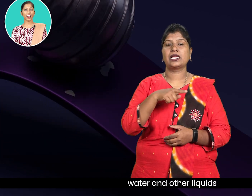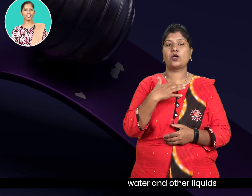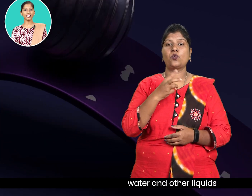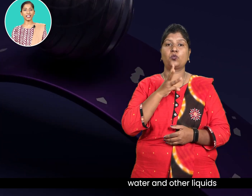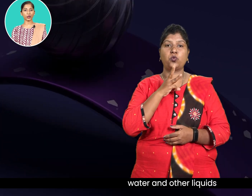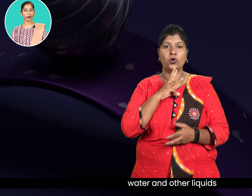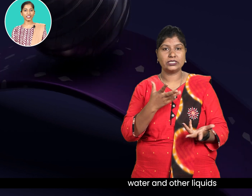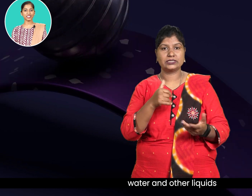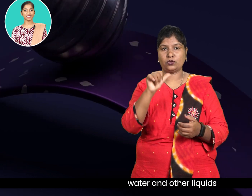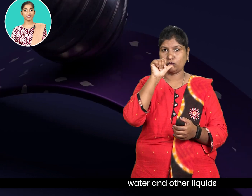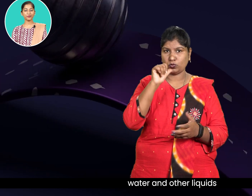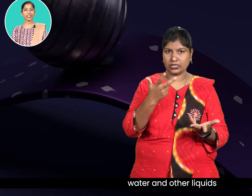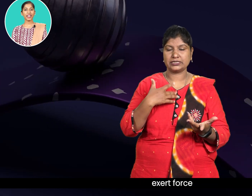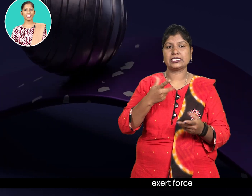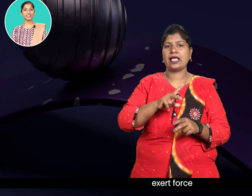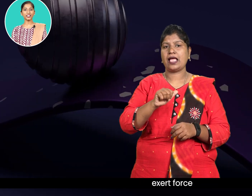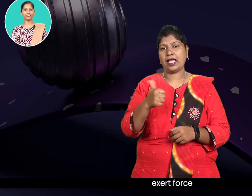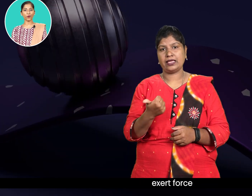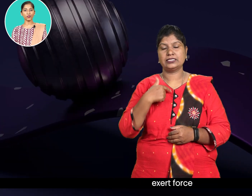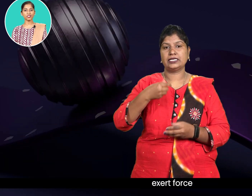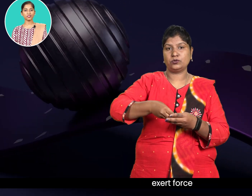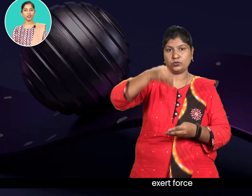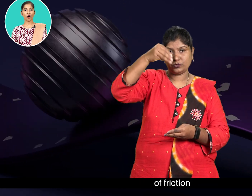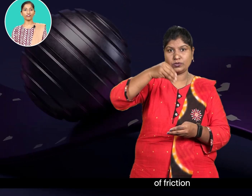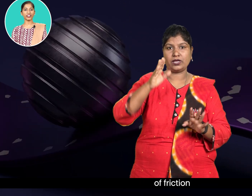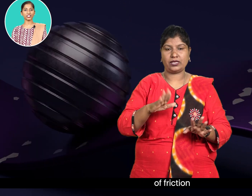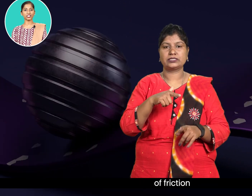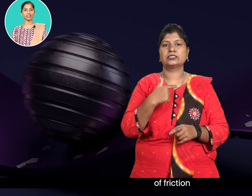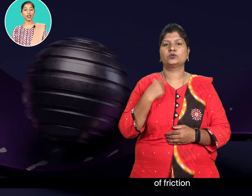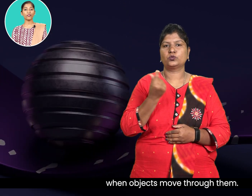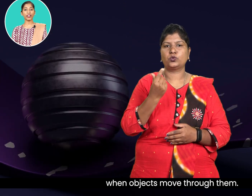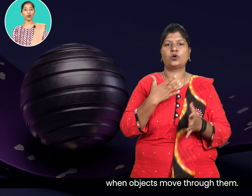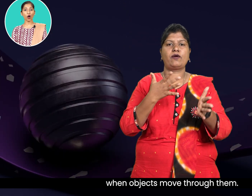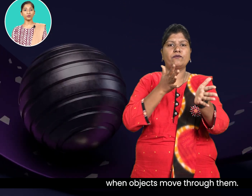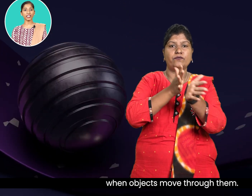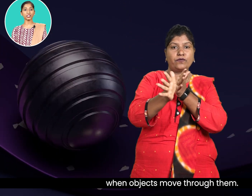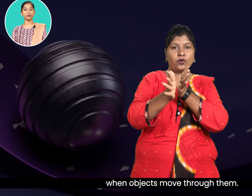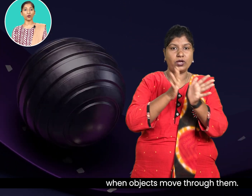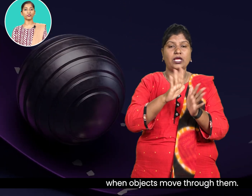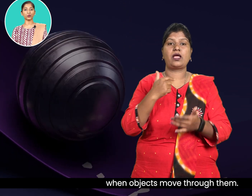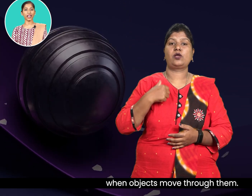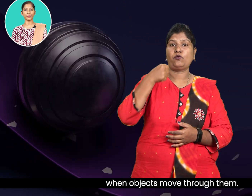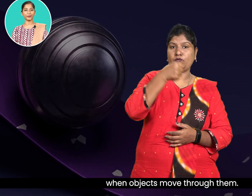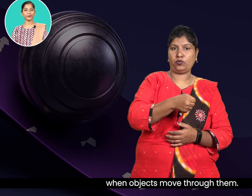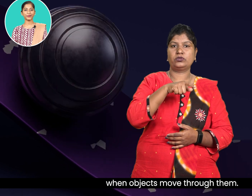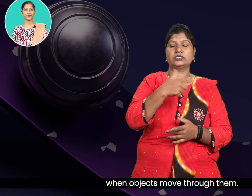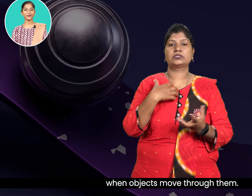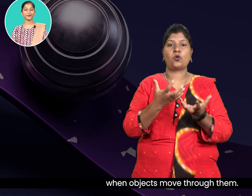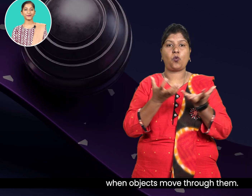and other liquids exert force or friction when objects move through